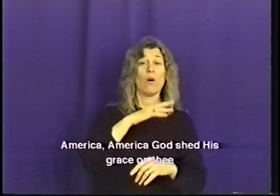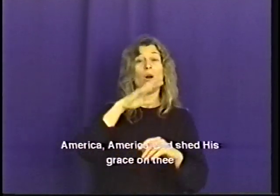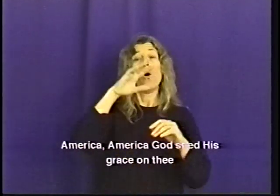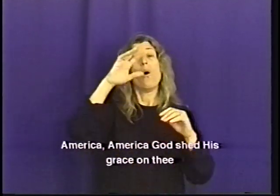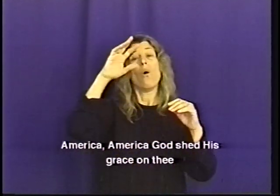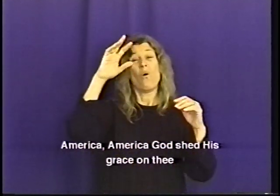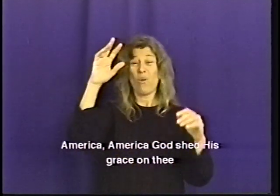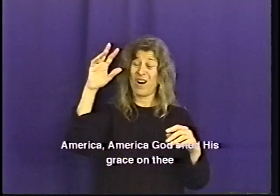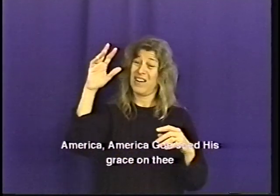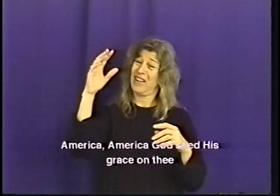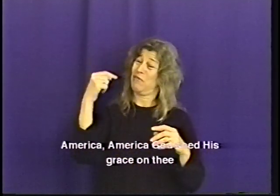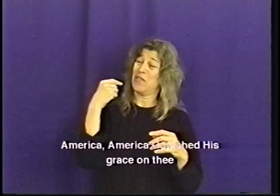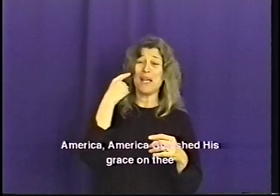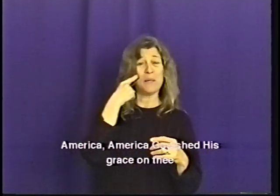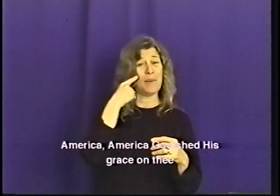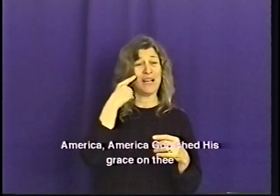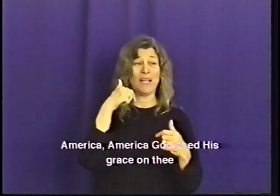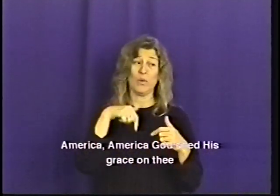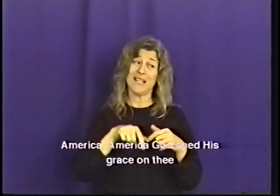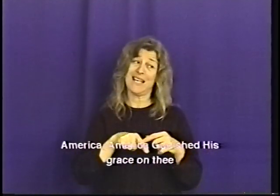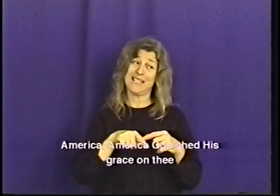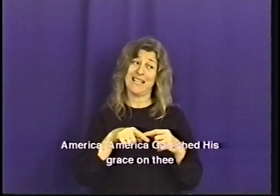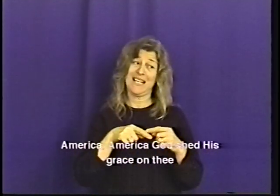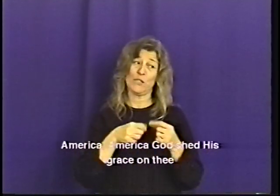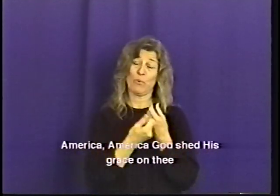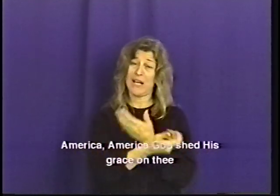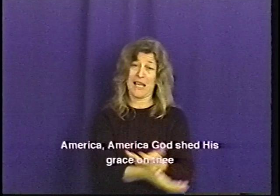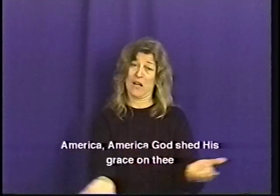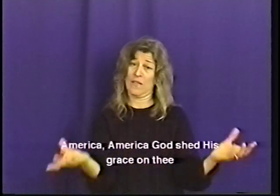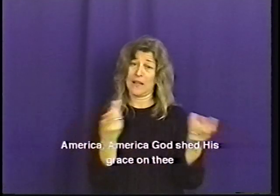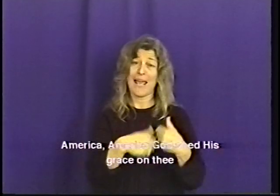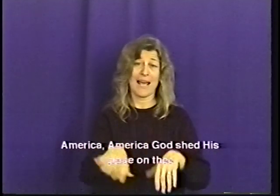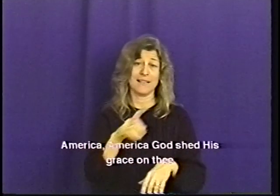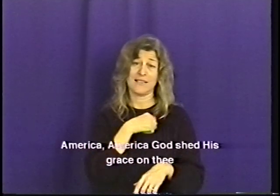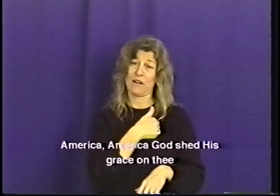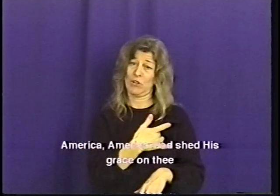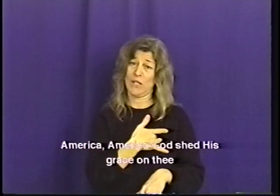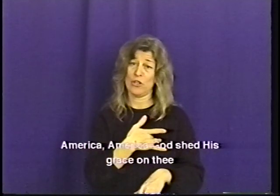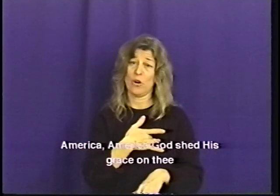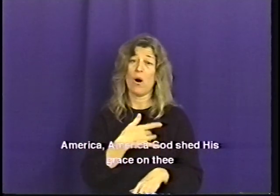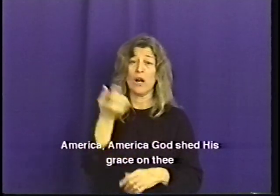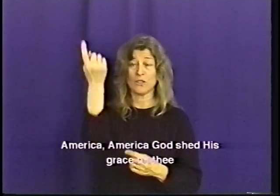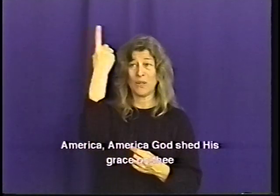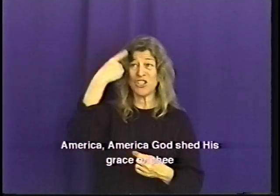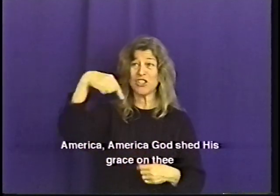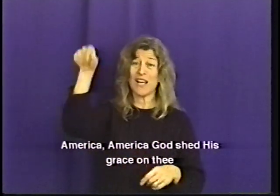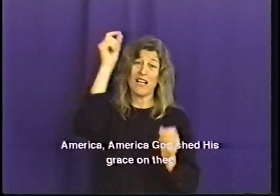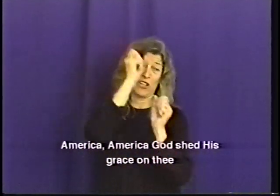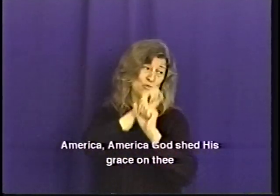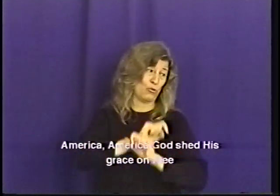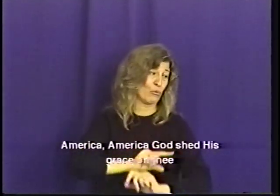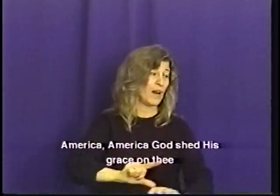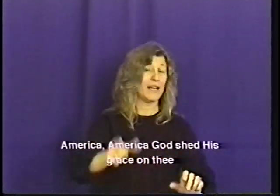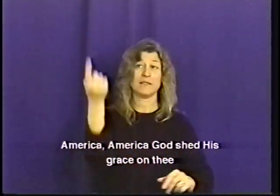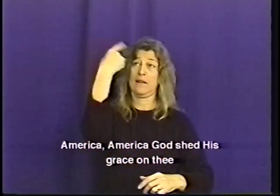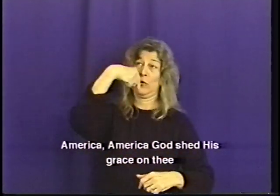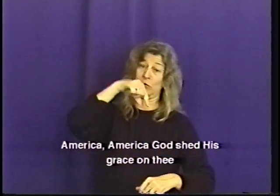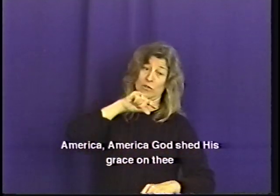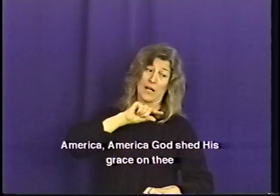heart. Or, if you're thinking about it with this, he's spreading it on the land. It's not really in your heart. So he shed his grace, you know, kind